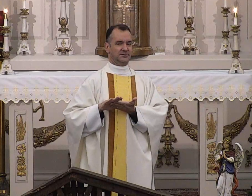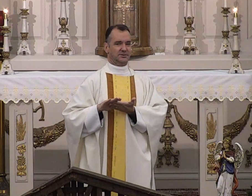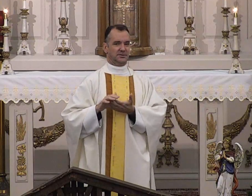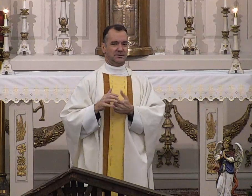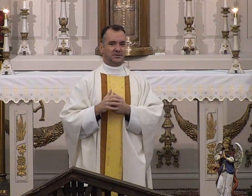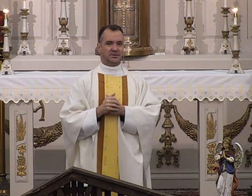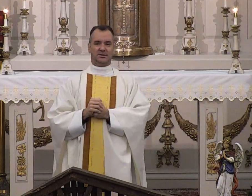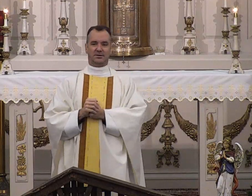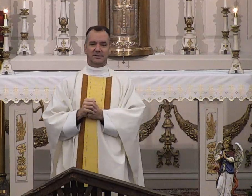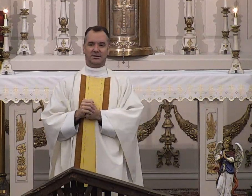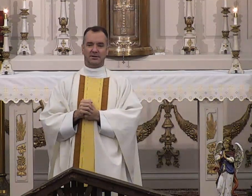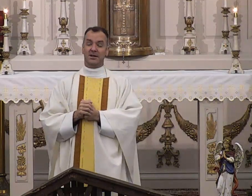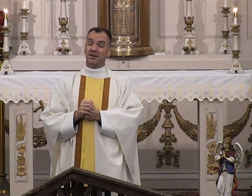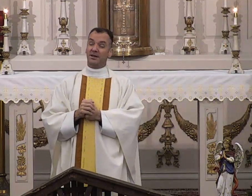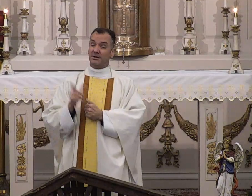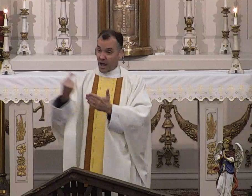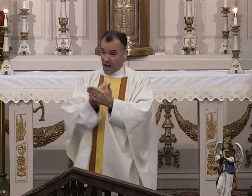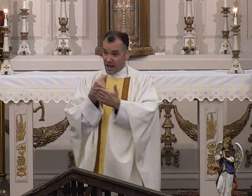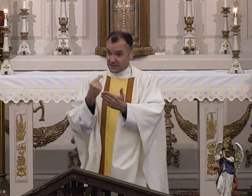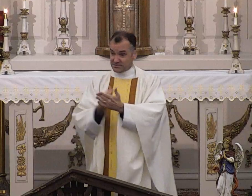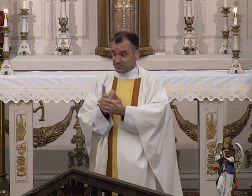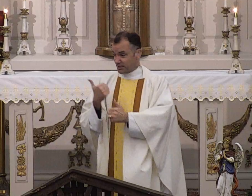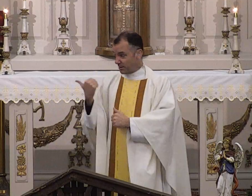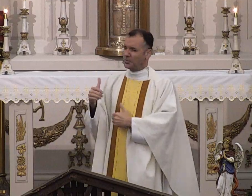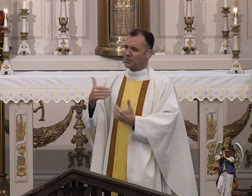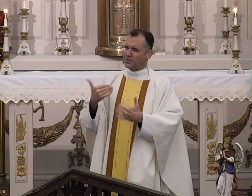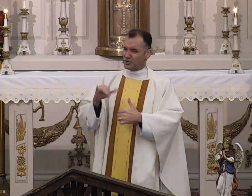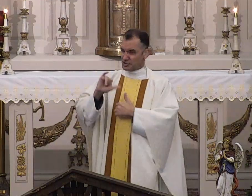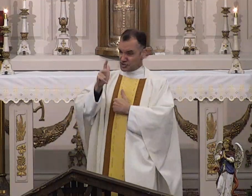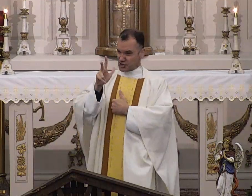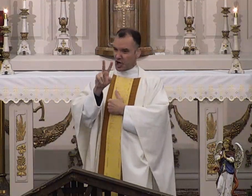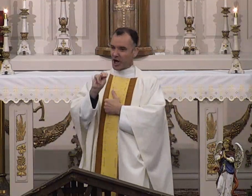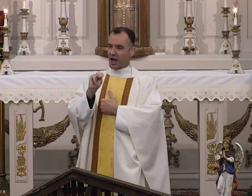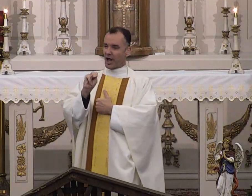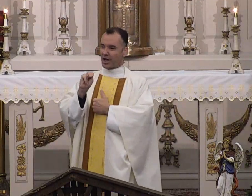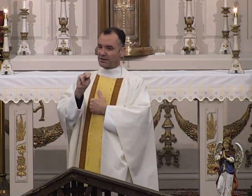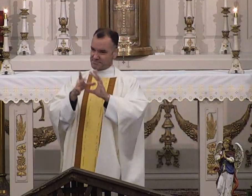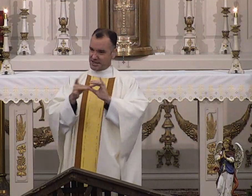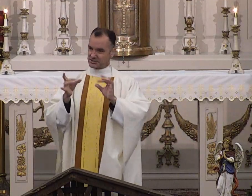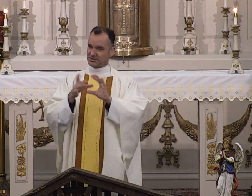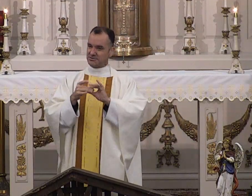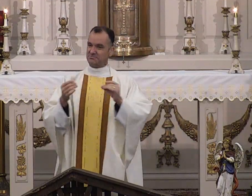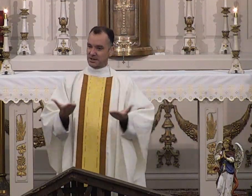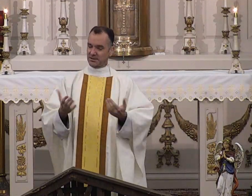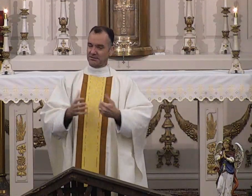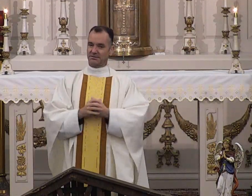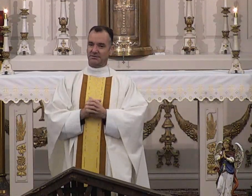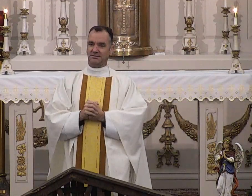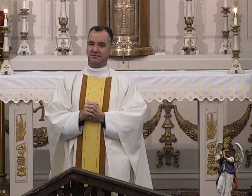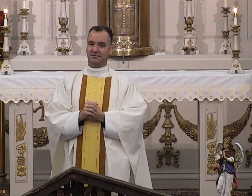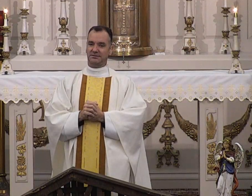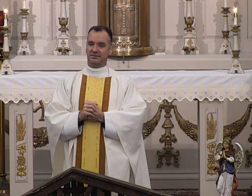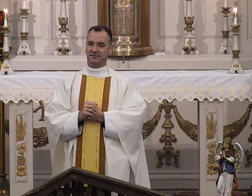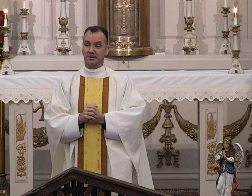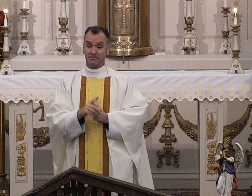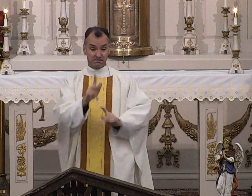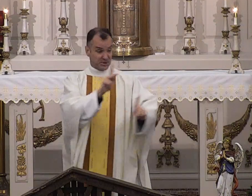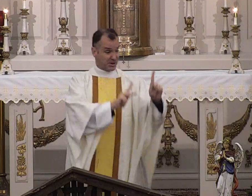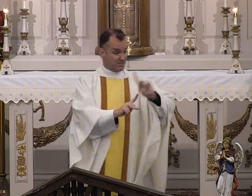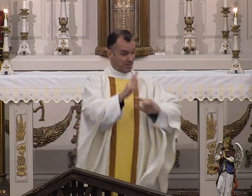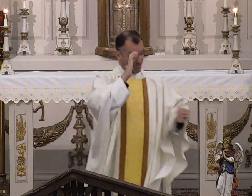continuous. That's what holiness is. In the Gospel of John, we hear